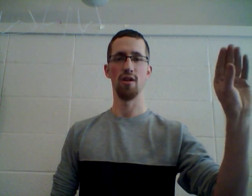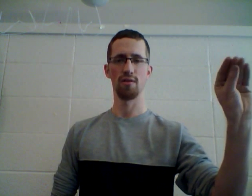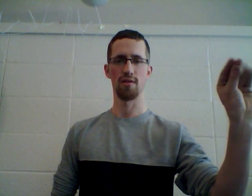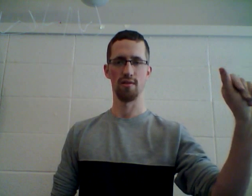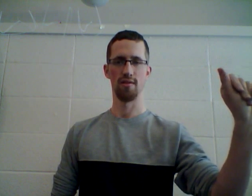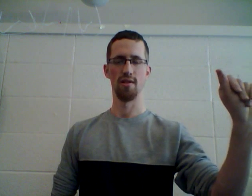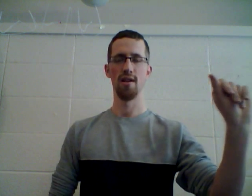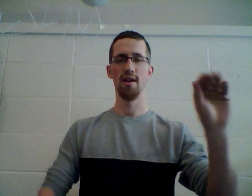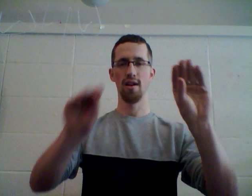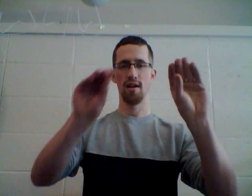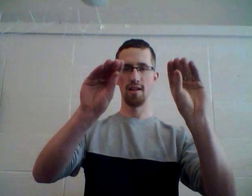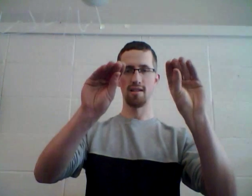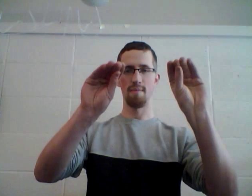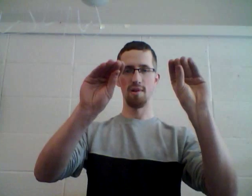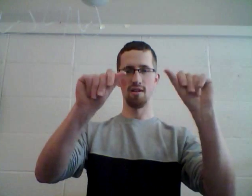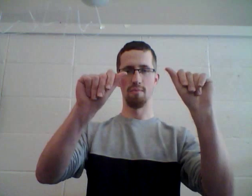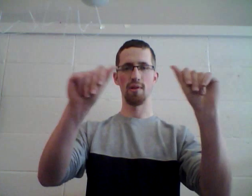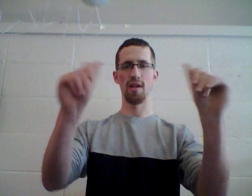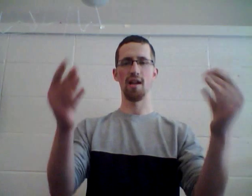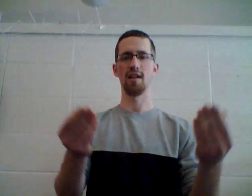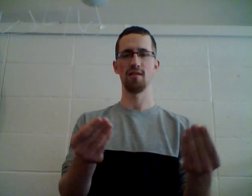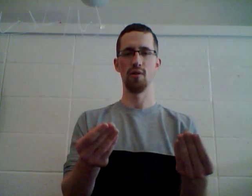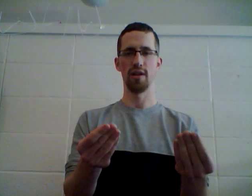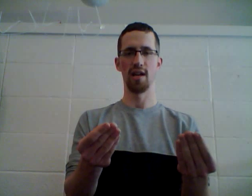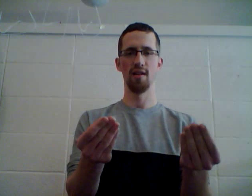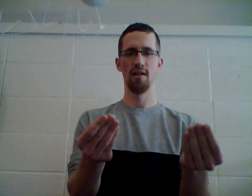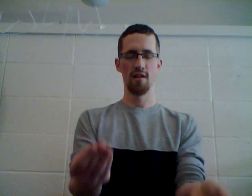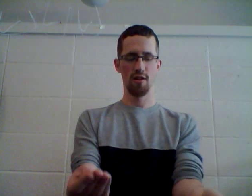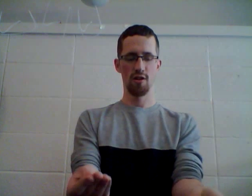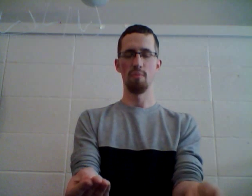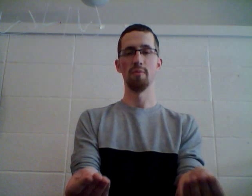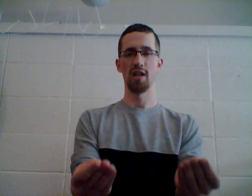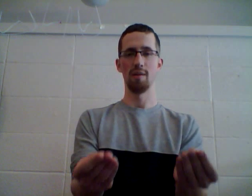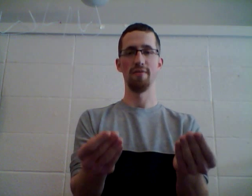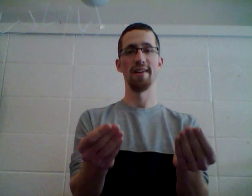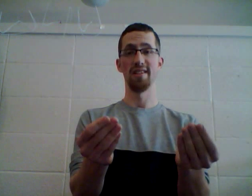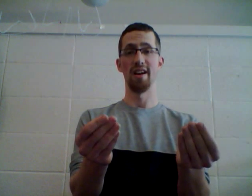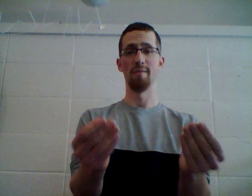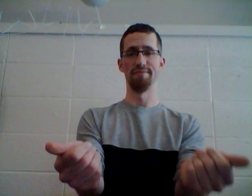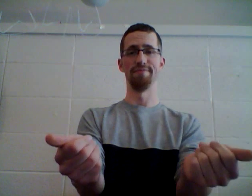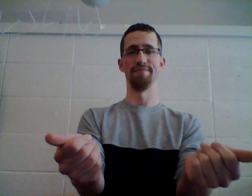close. And that's happening on both hands, only your palms are going to be facing up.